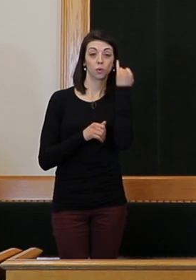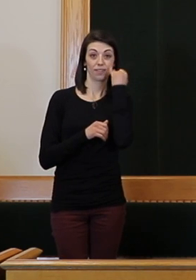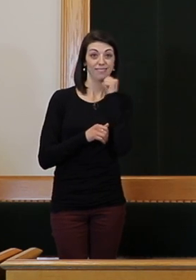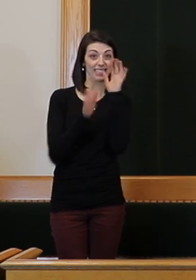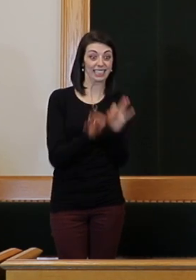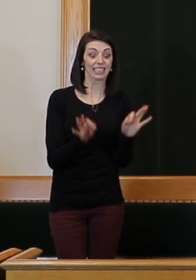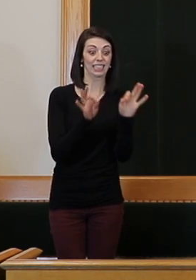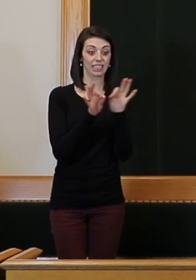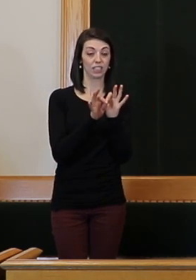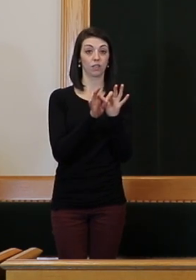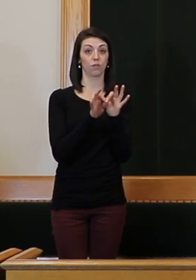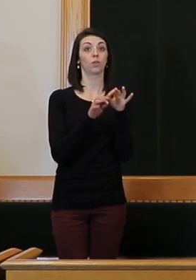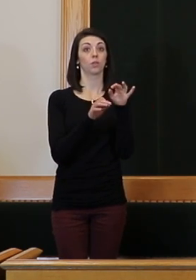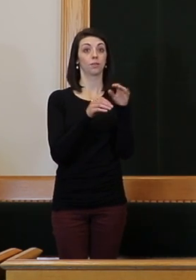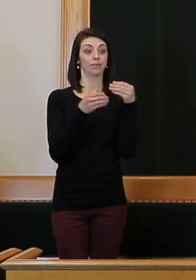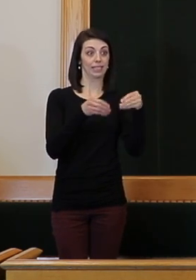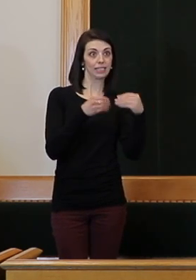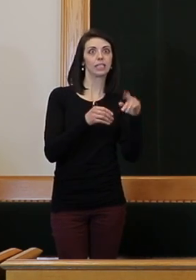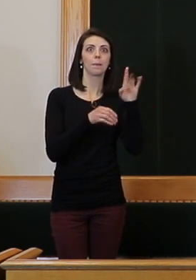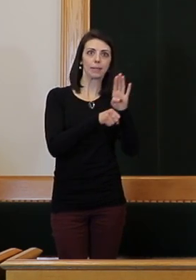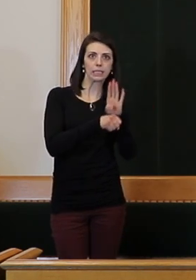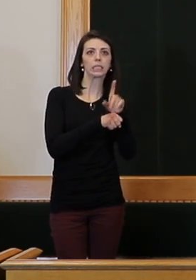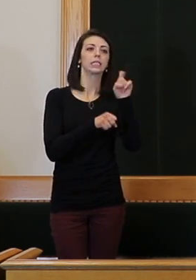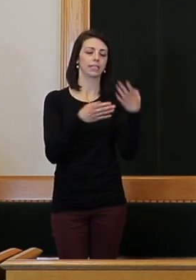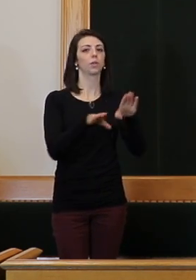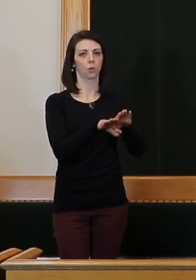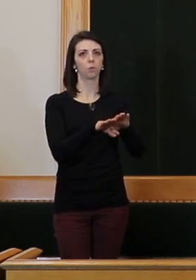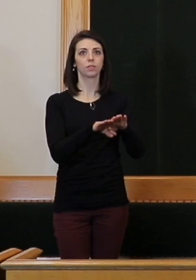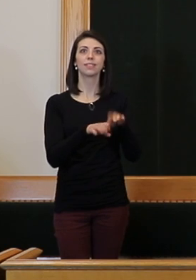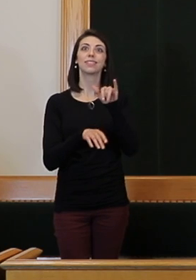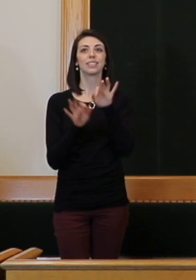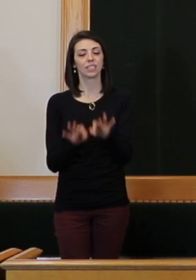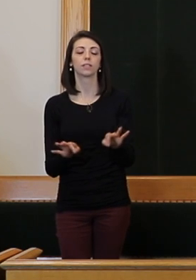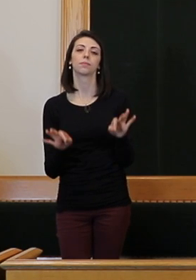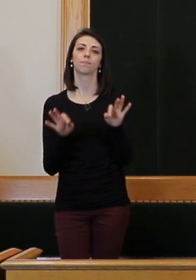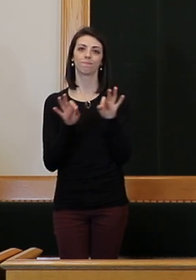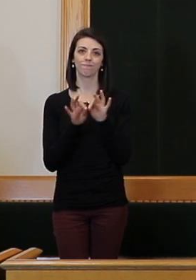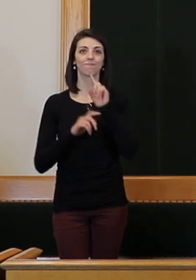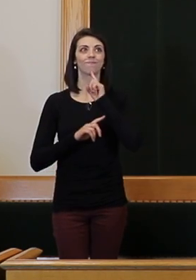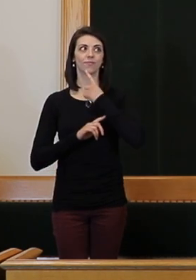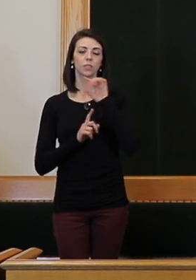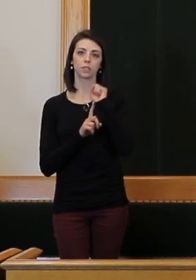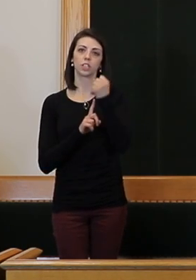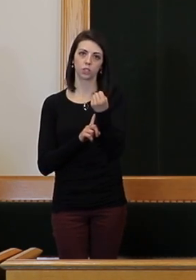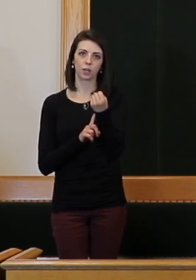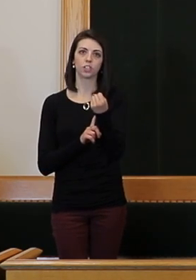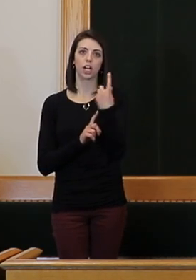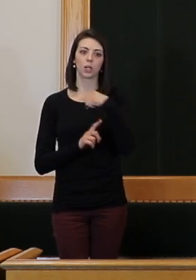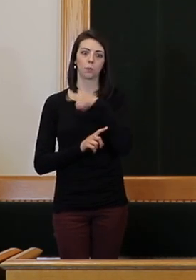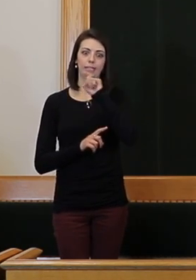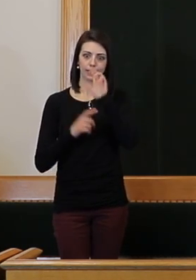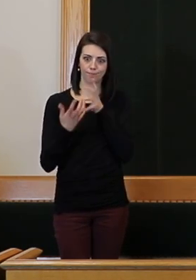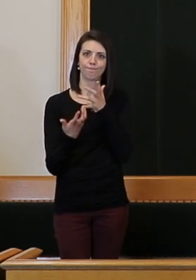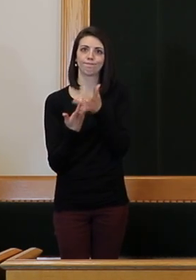on-site workforce be reduced by 100%. These are extreme measures, but we find ourselves in extreme times, and in order to